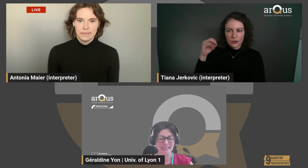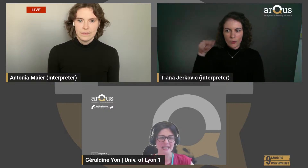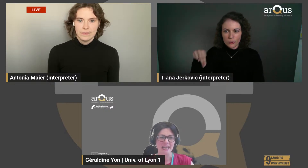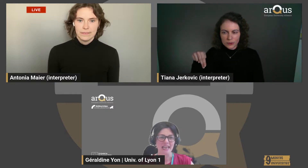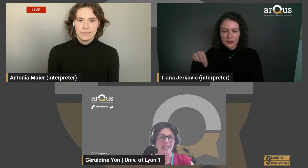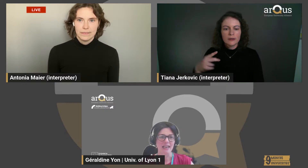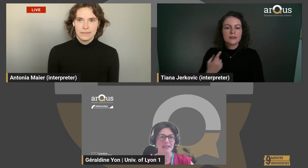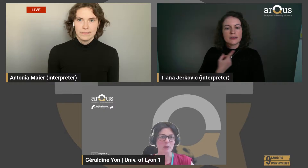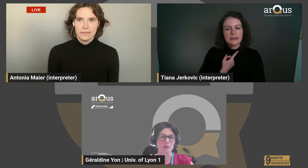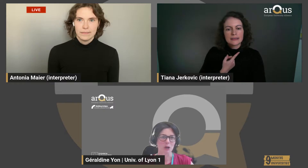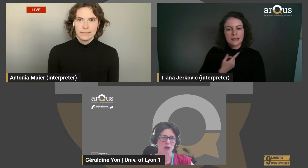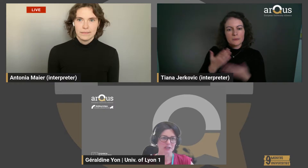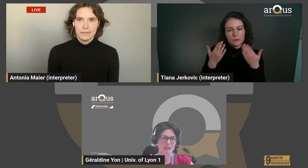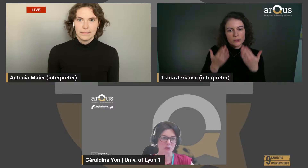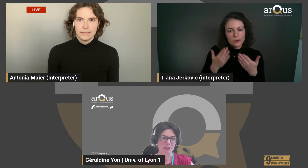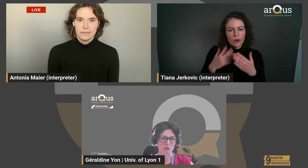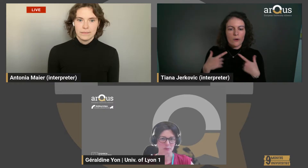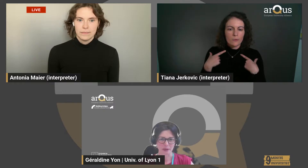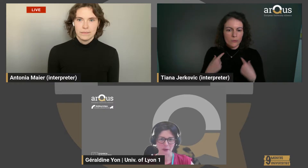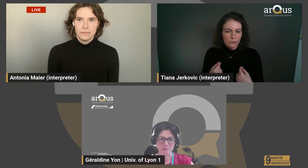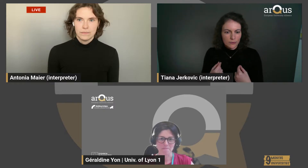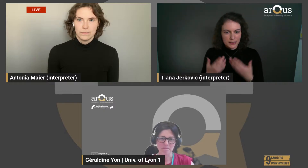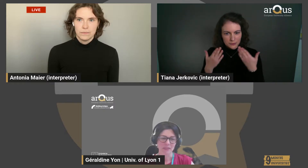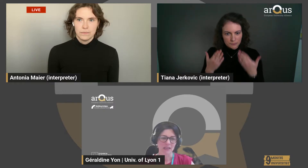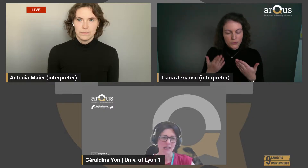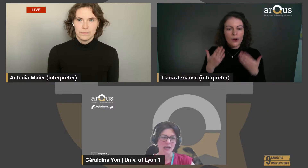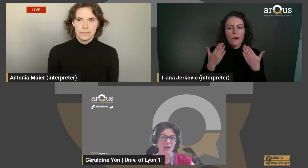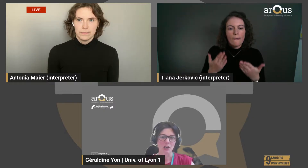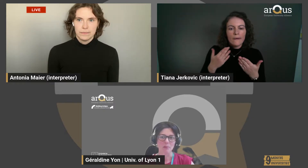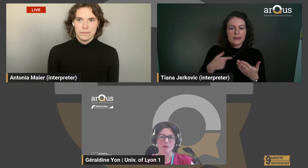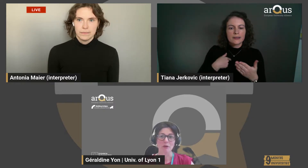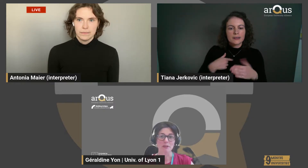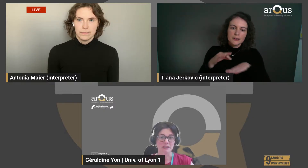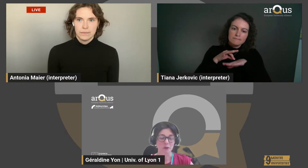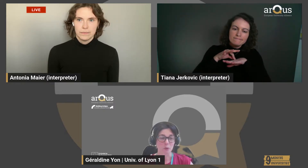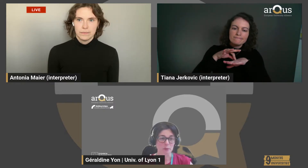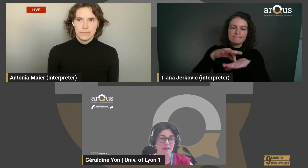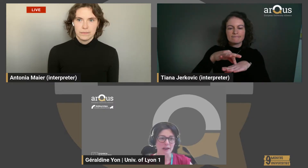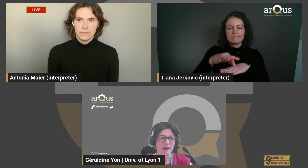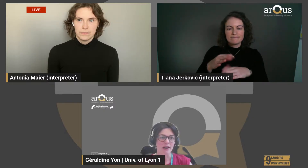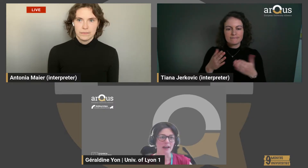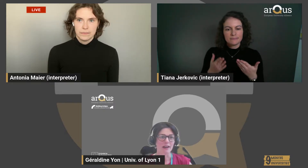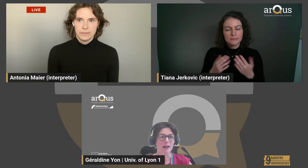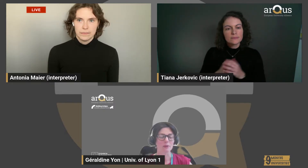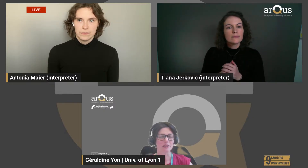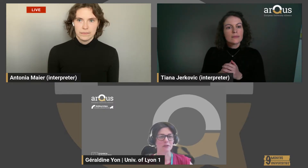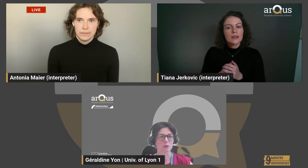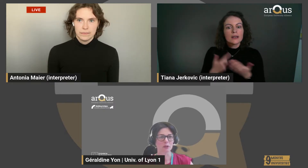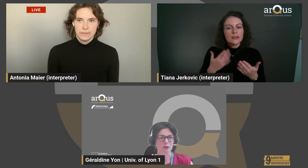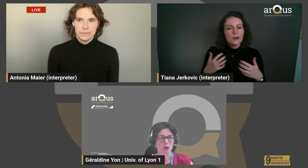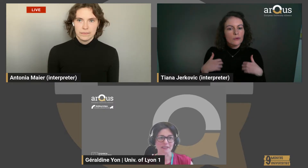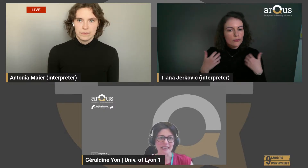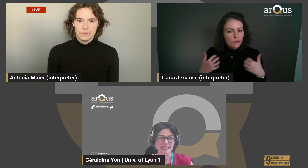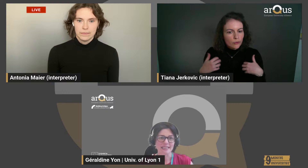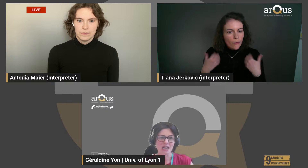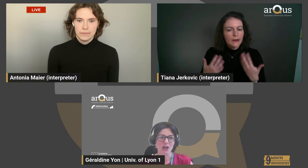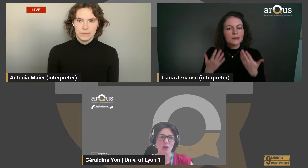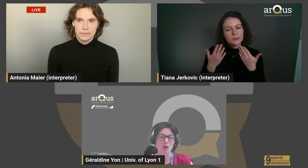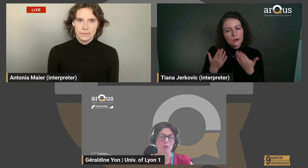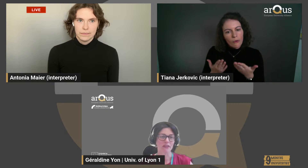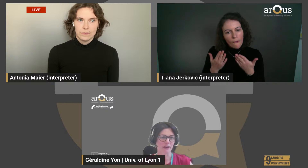Graz, and I will be hosting today's webinar. Before we start the webinar, I will give you a bit of